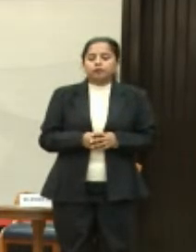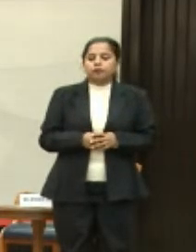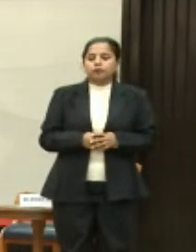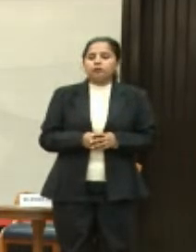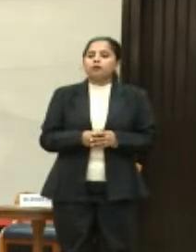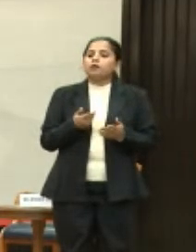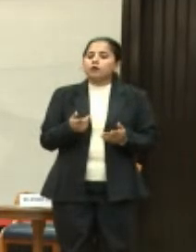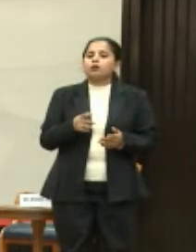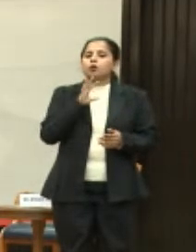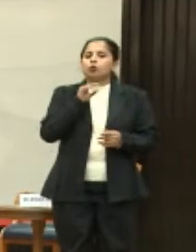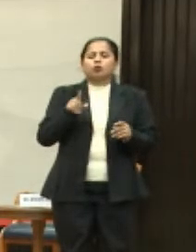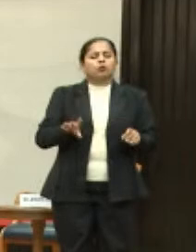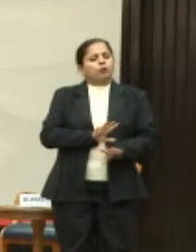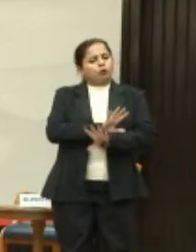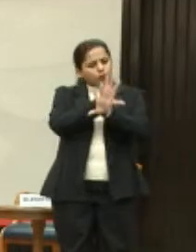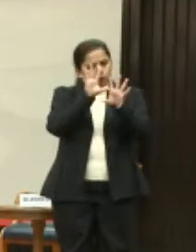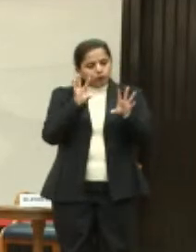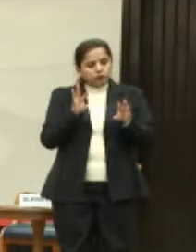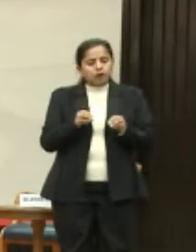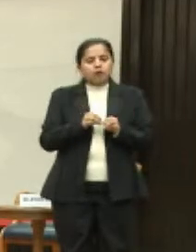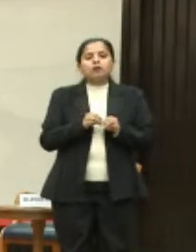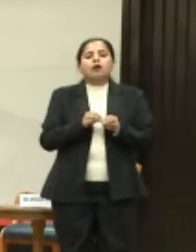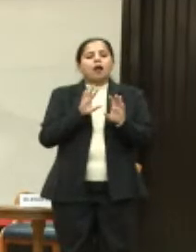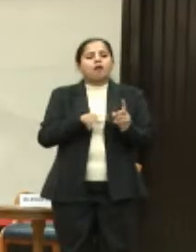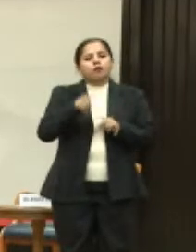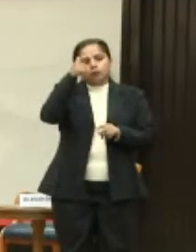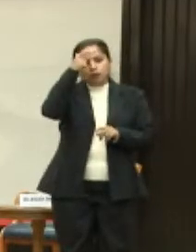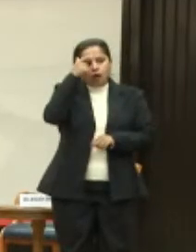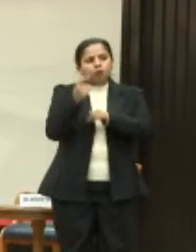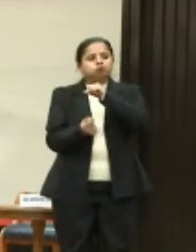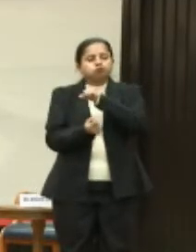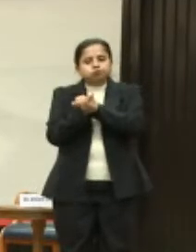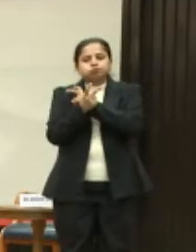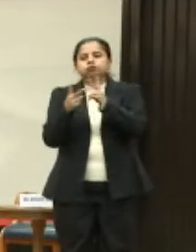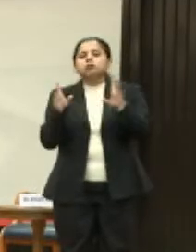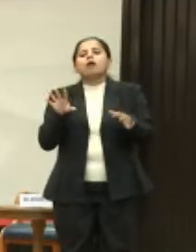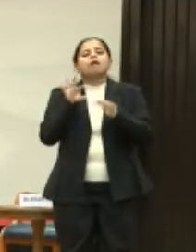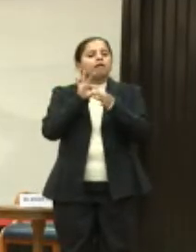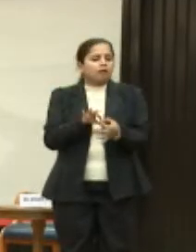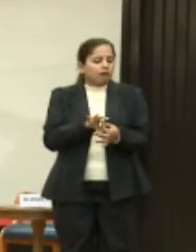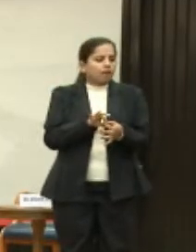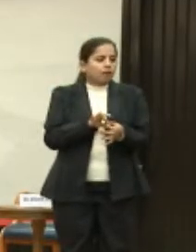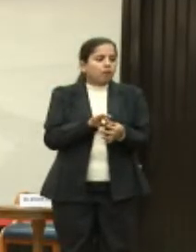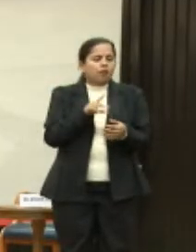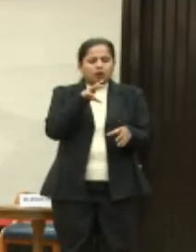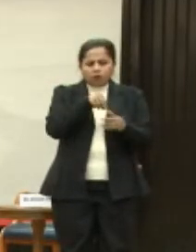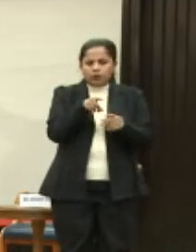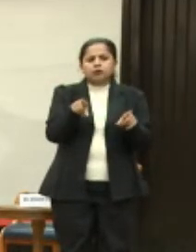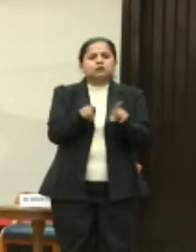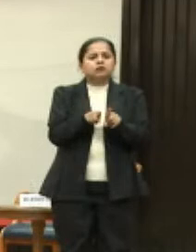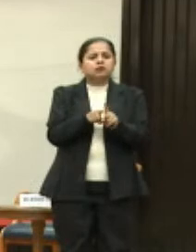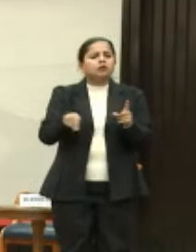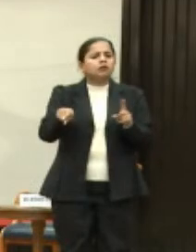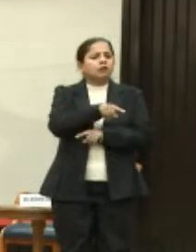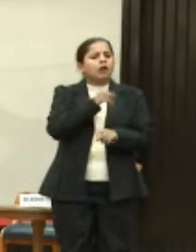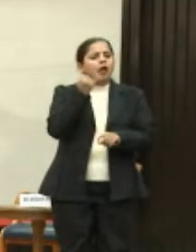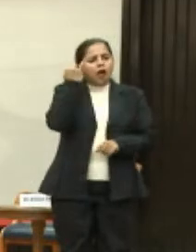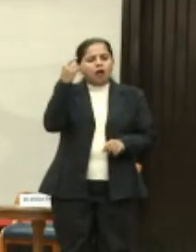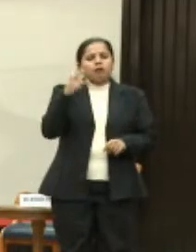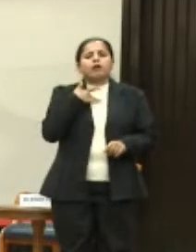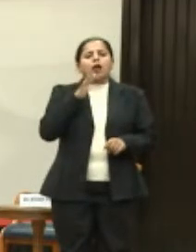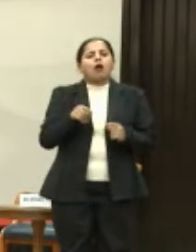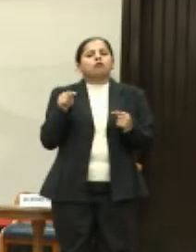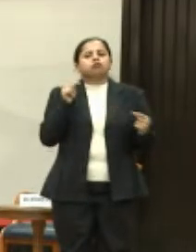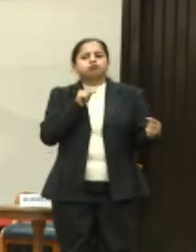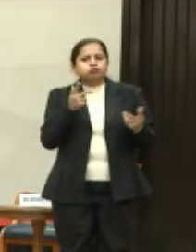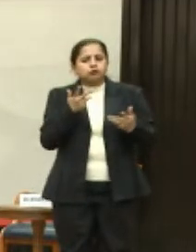So there is a whole set of issues connected with this. And part of it is, of course, an ideological debate about what